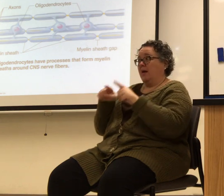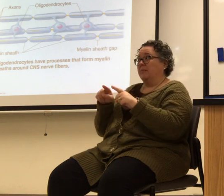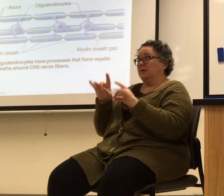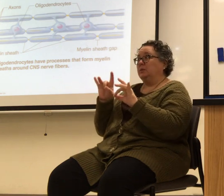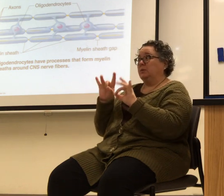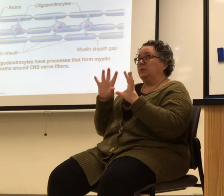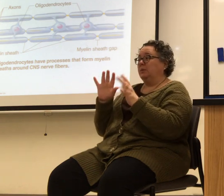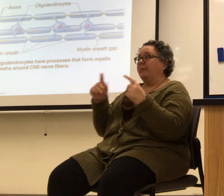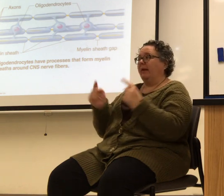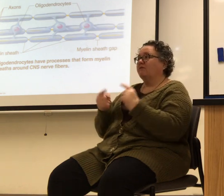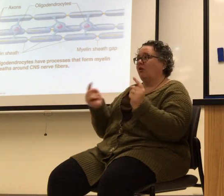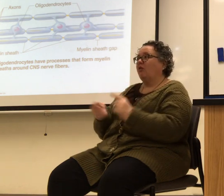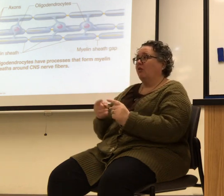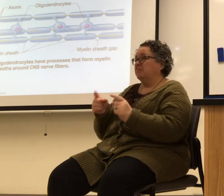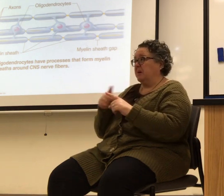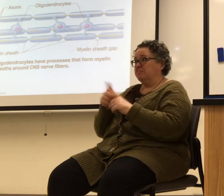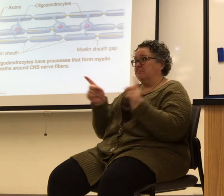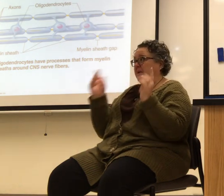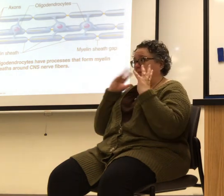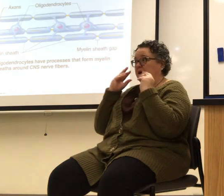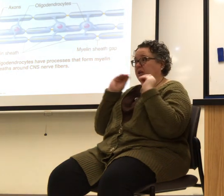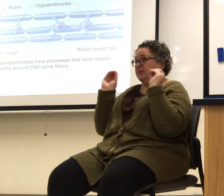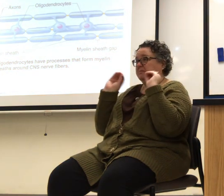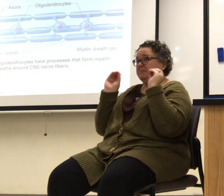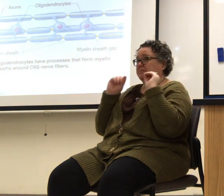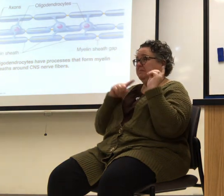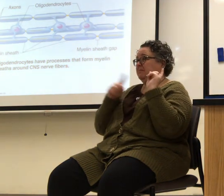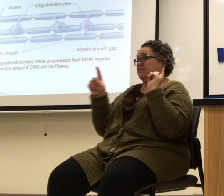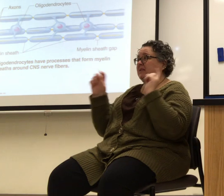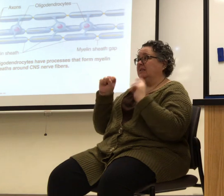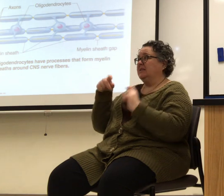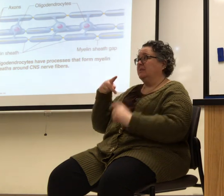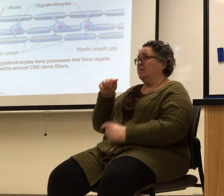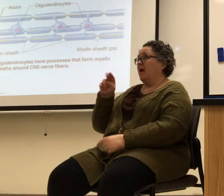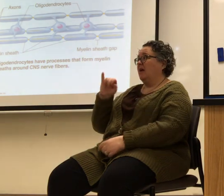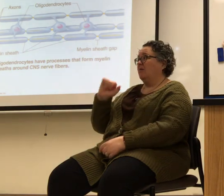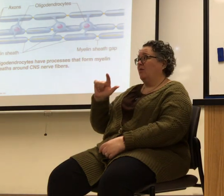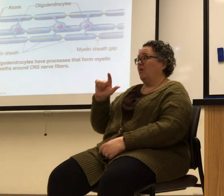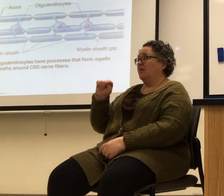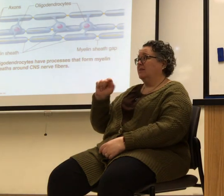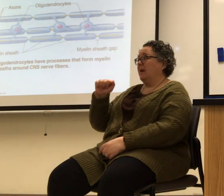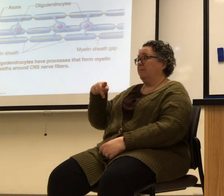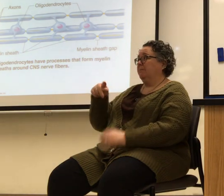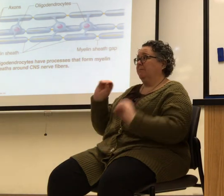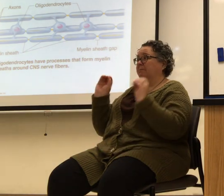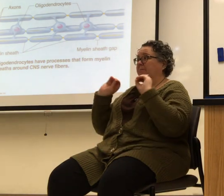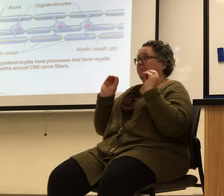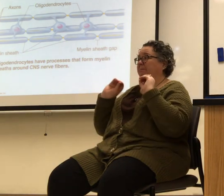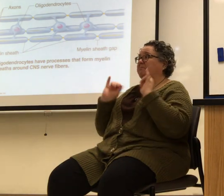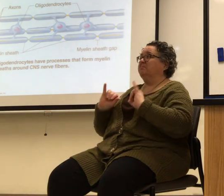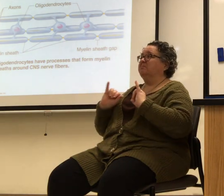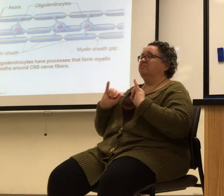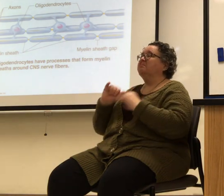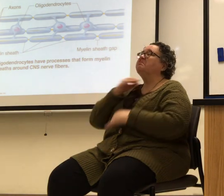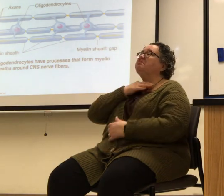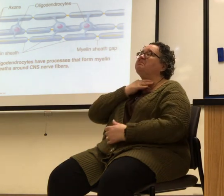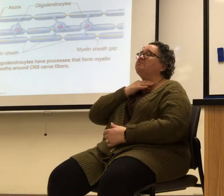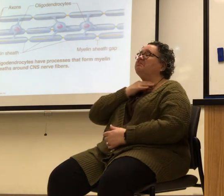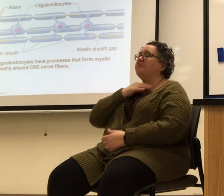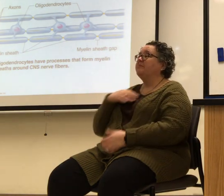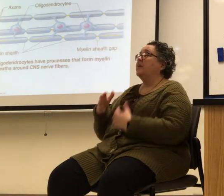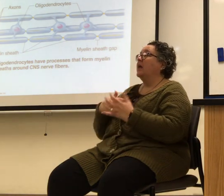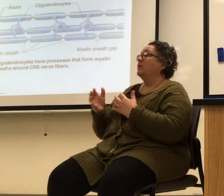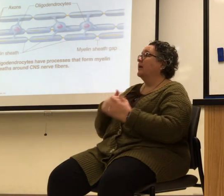Okay, next glial cell, boom, oligodendrocytes. They have processes that form myelin sheaths